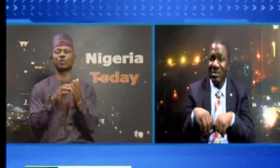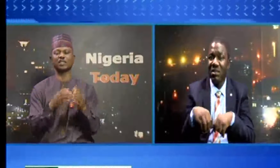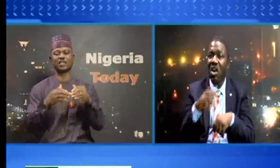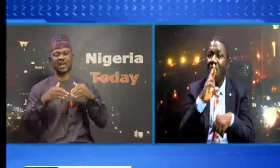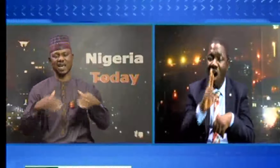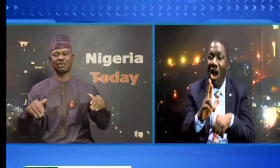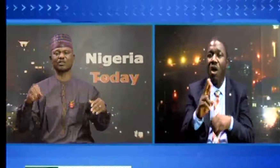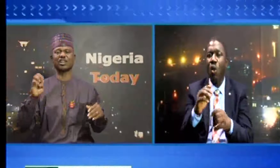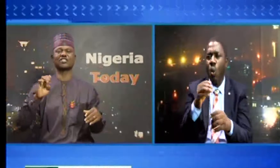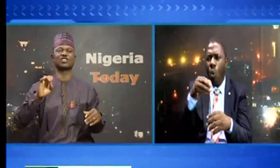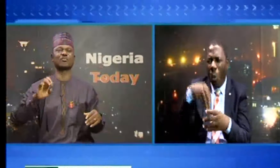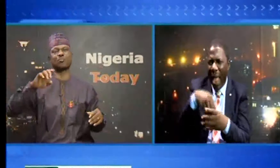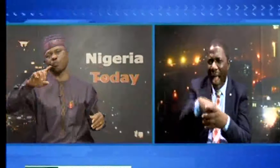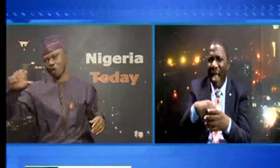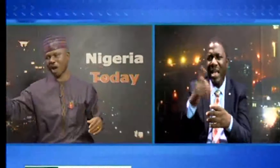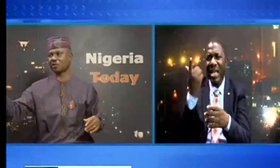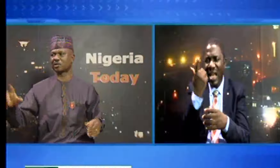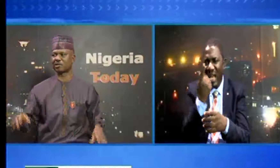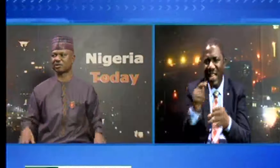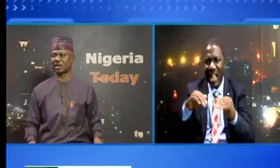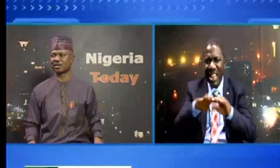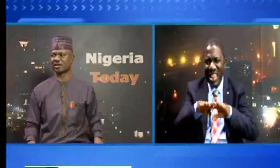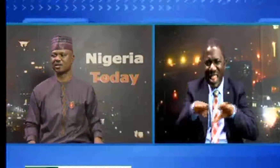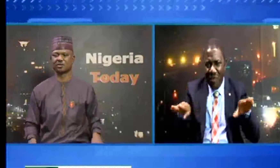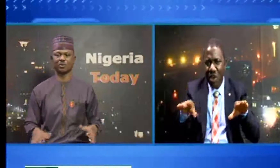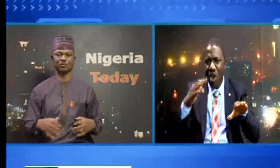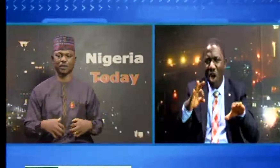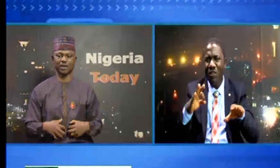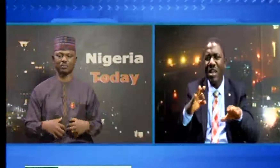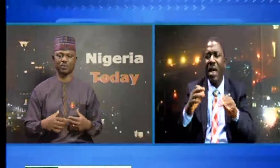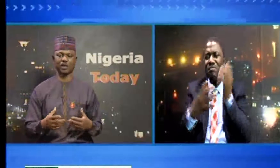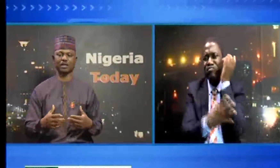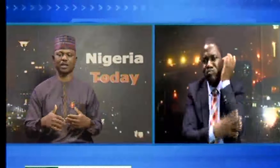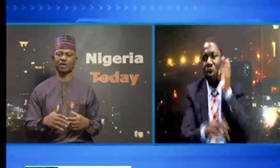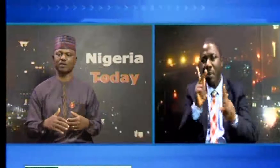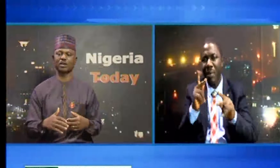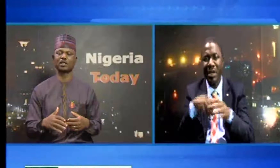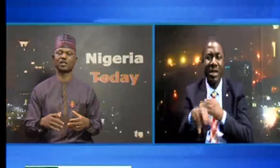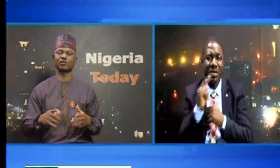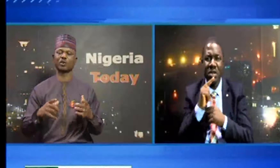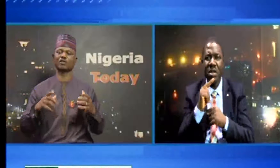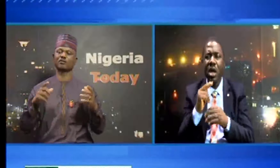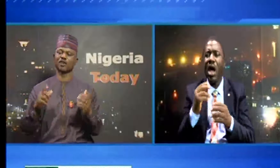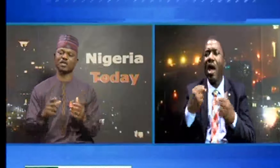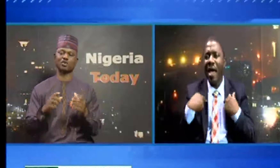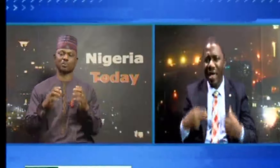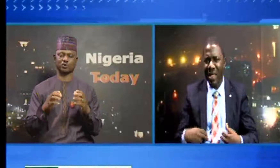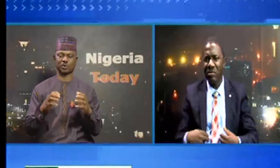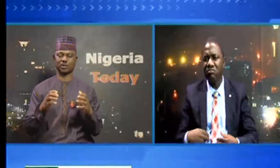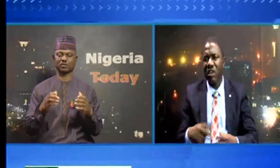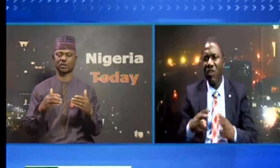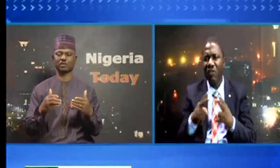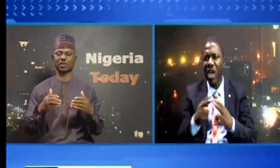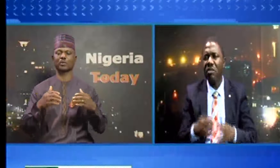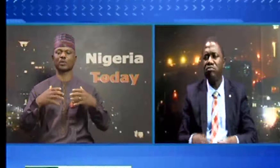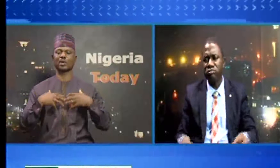fall within the line of the extreme poor within the society. So we feel that providing health coverage is one of the first